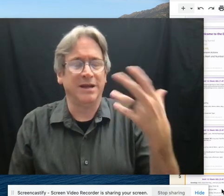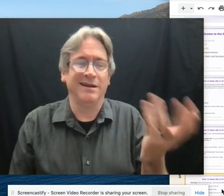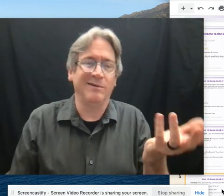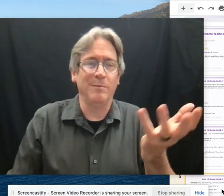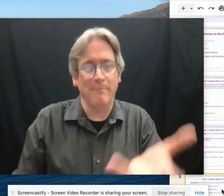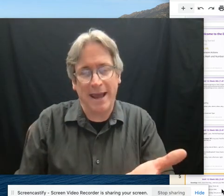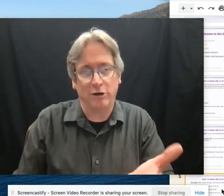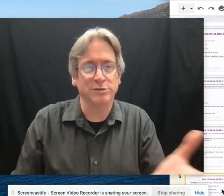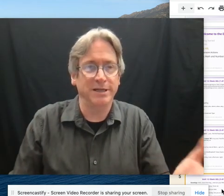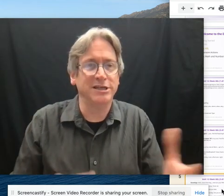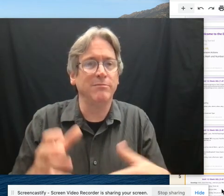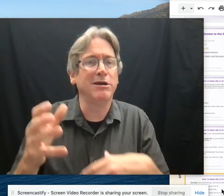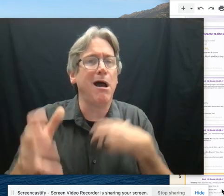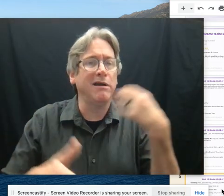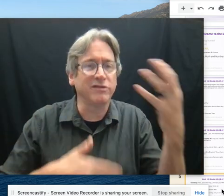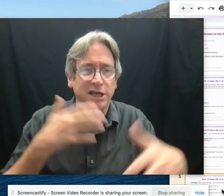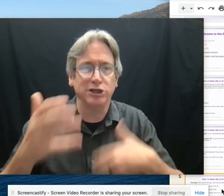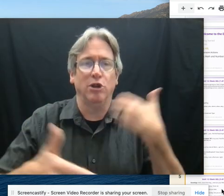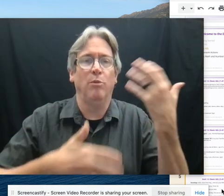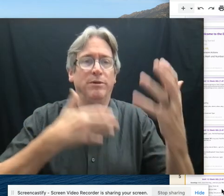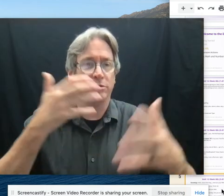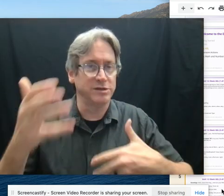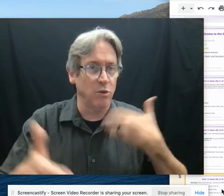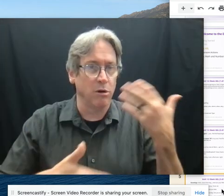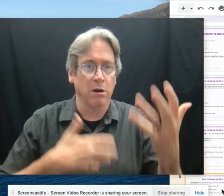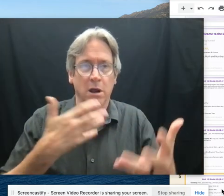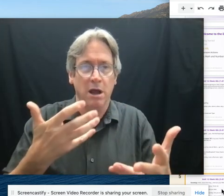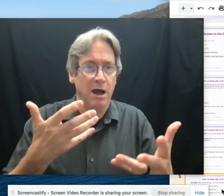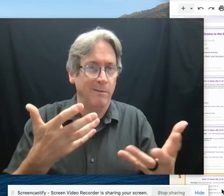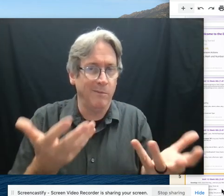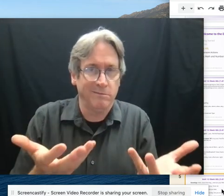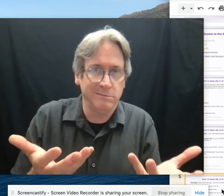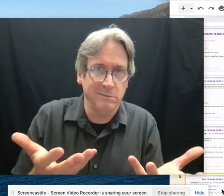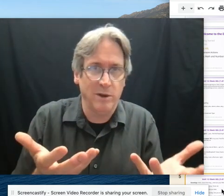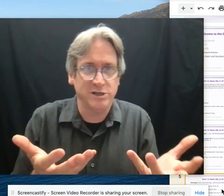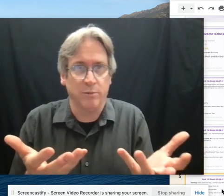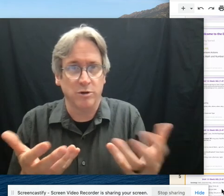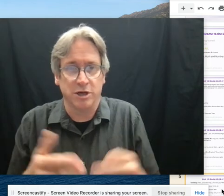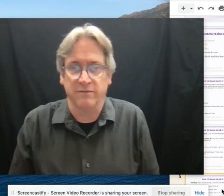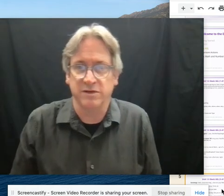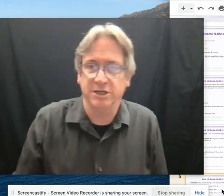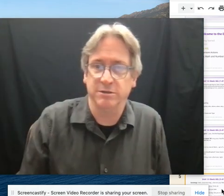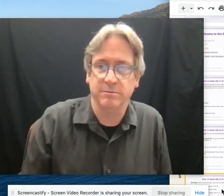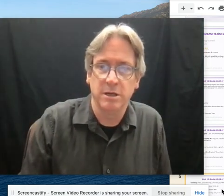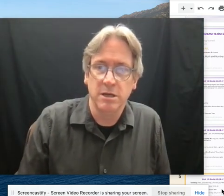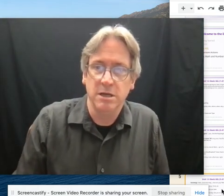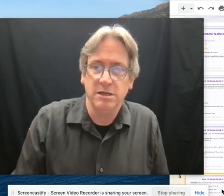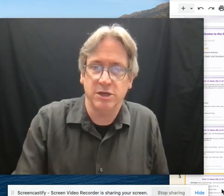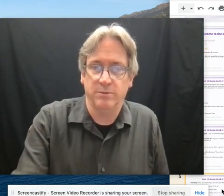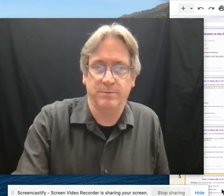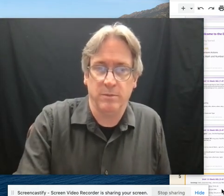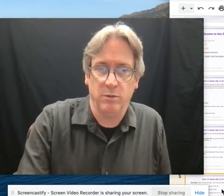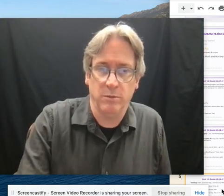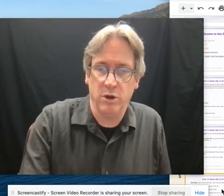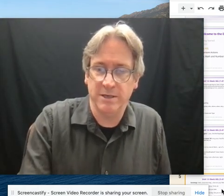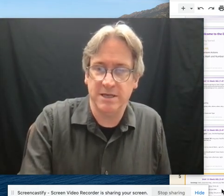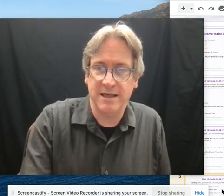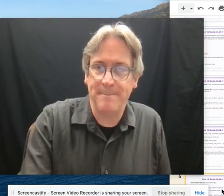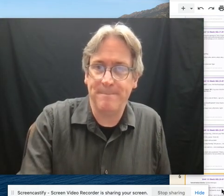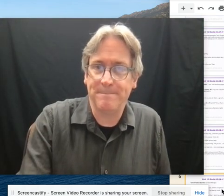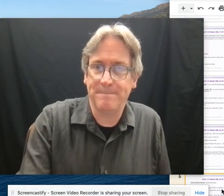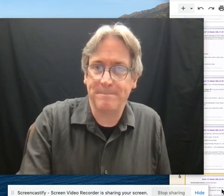some manners, but some conversational openers or ways to approach a conversation. So we will